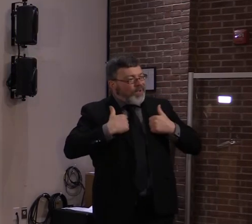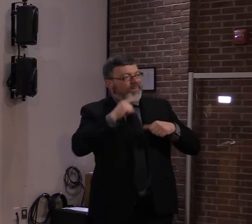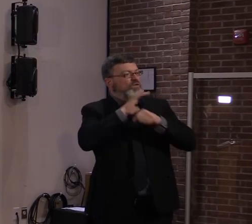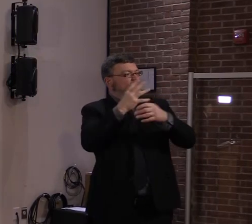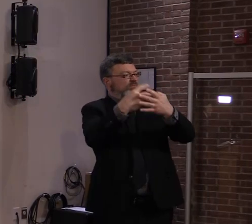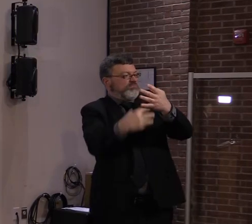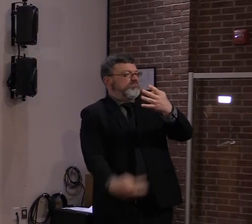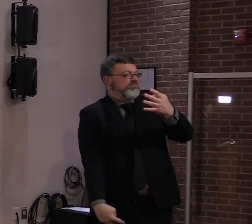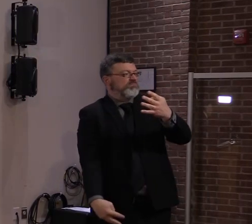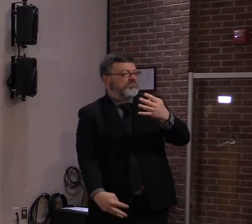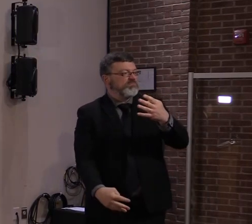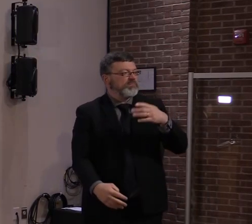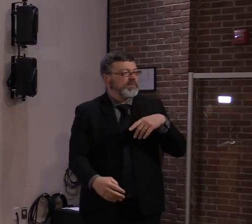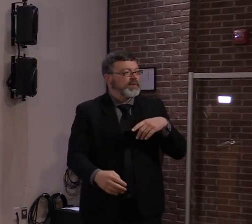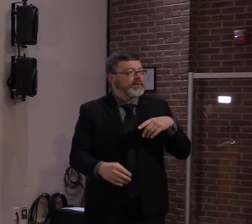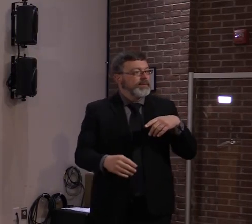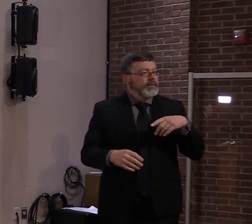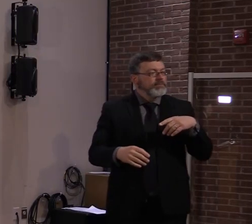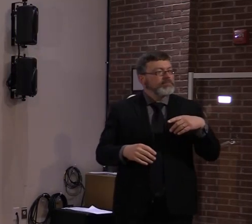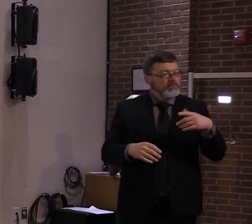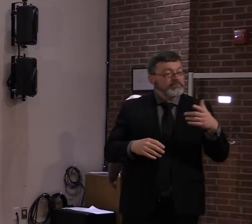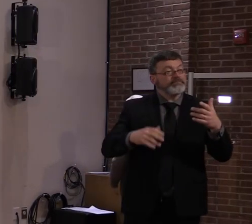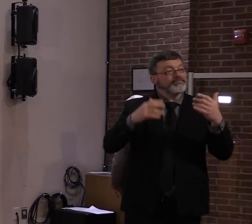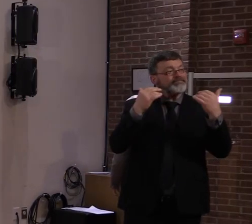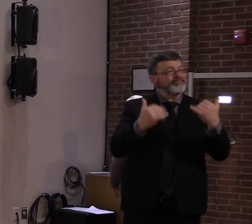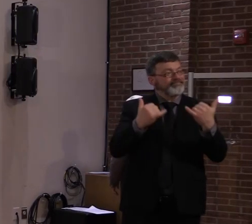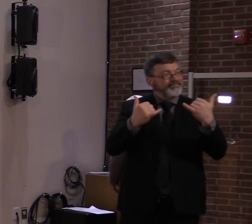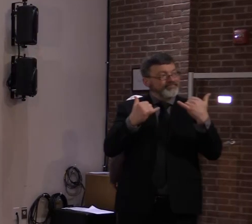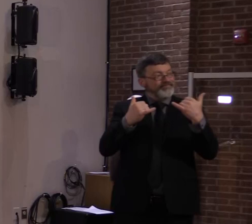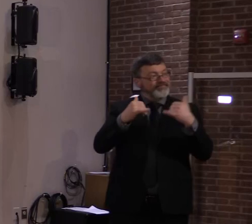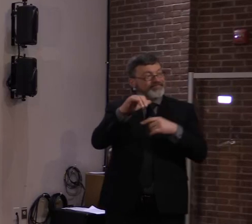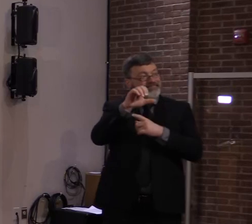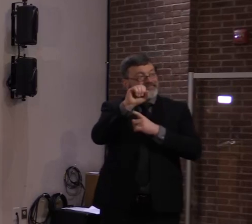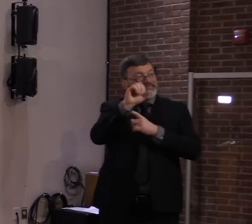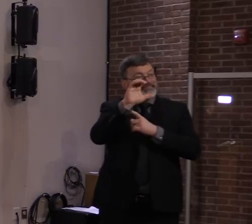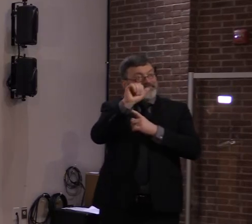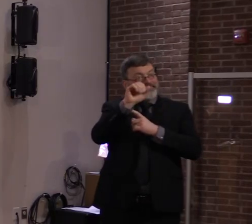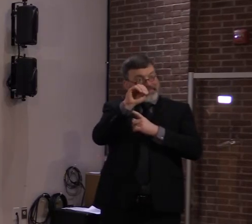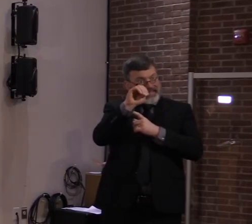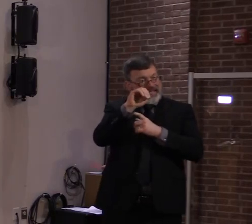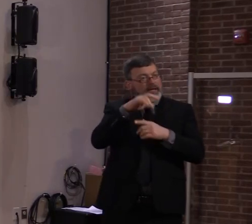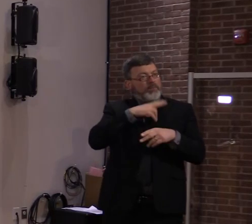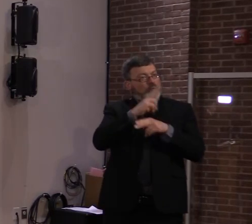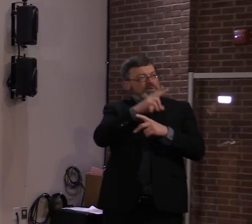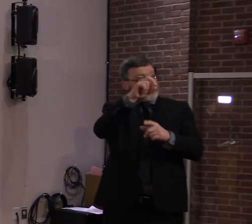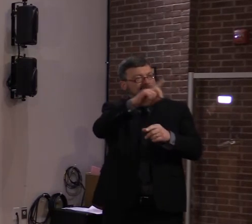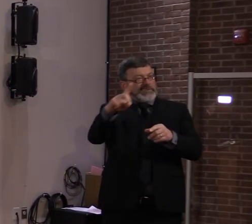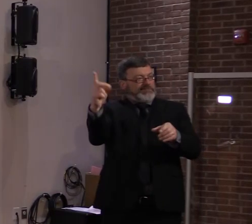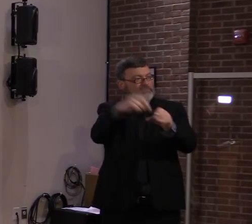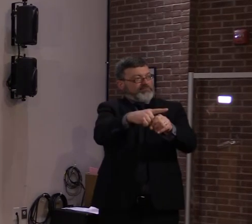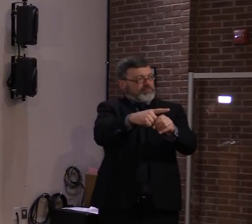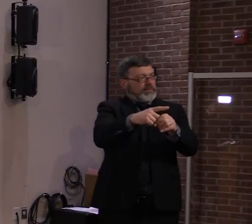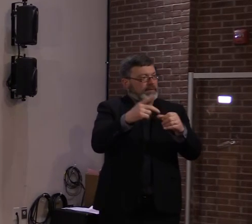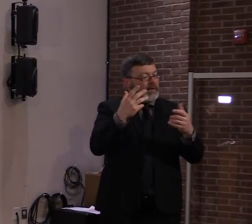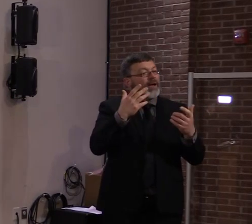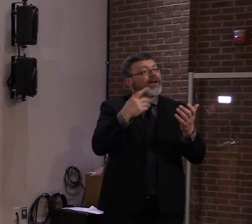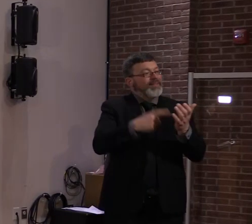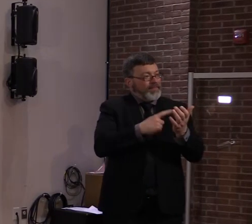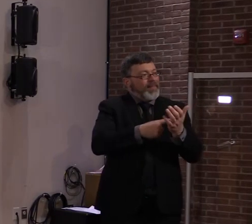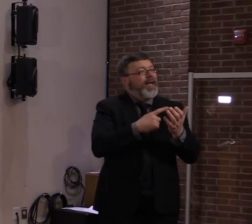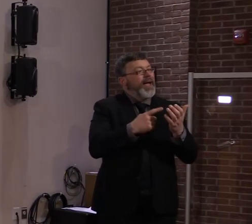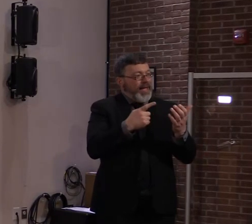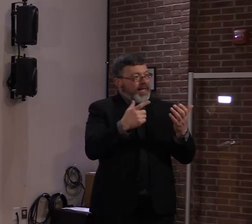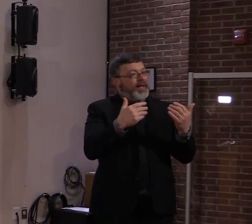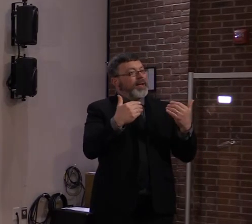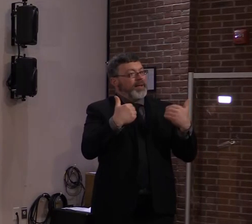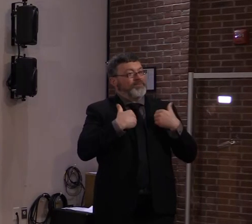may go in and file using a correct address, and then they may go in and change that information when they file to redirect it to a